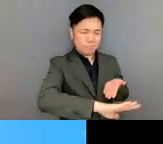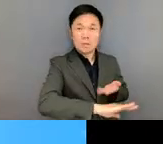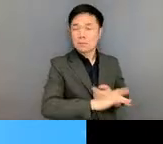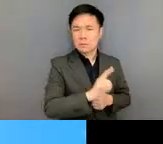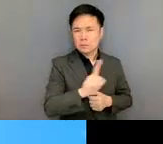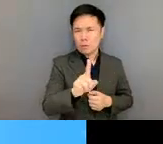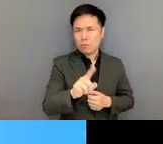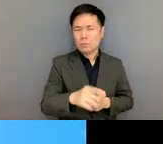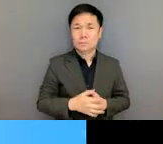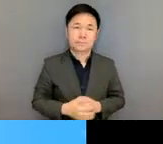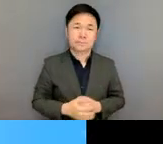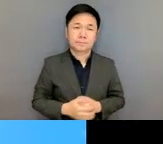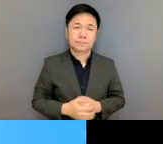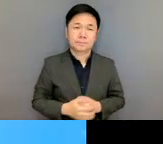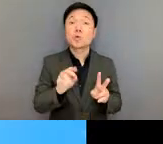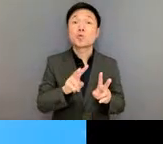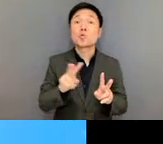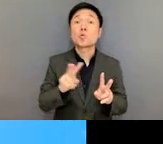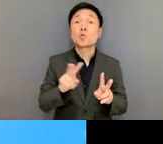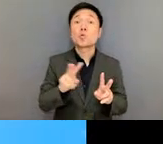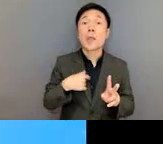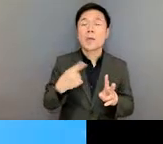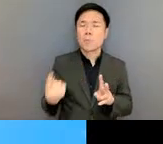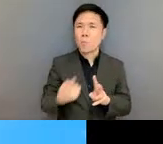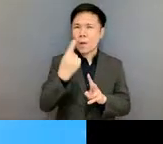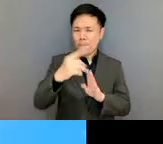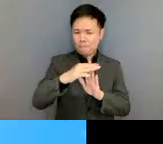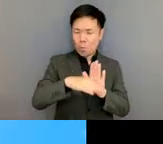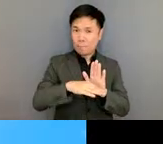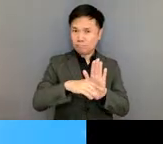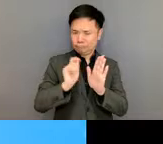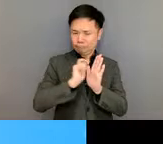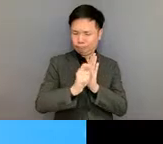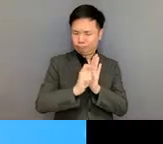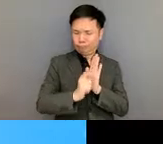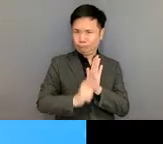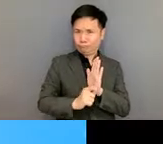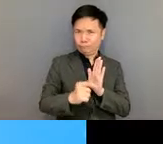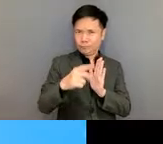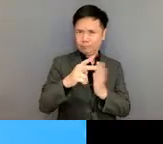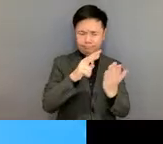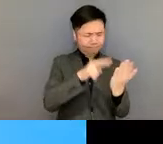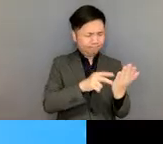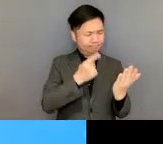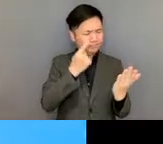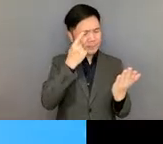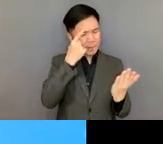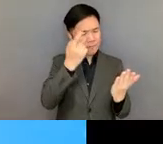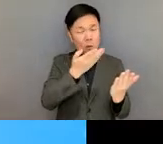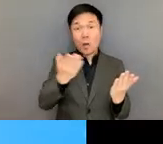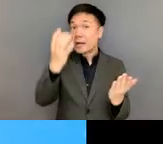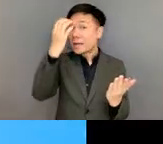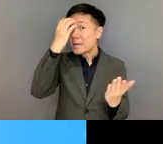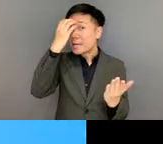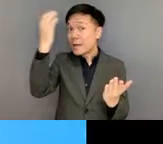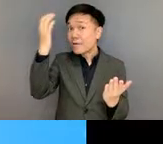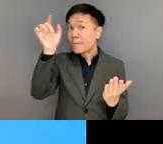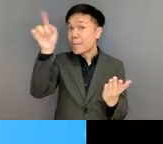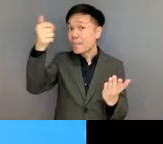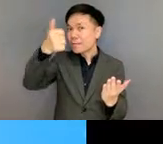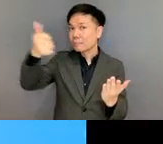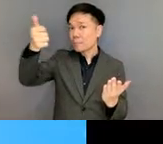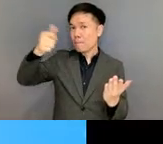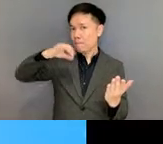Stage program developed guidelines for public sector tourism administrations